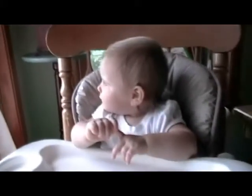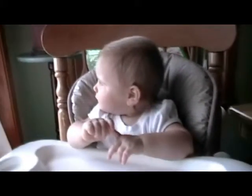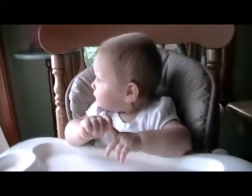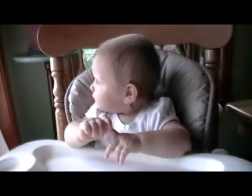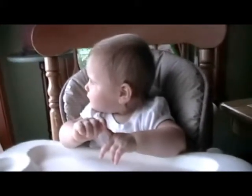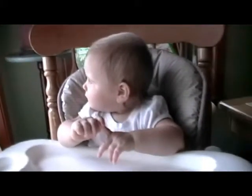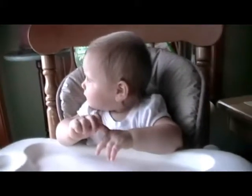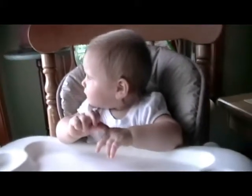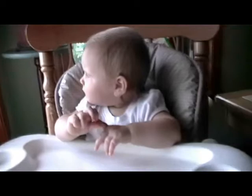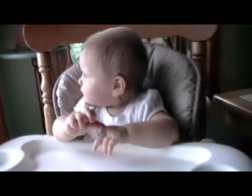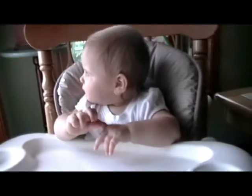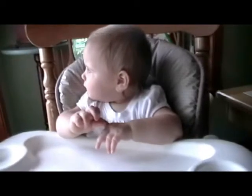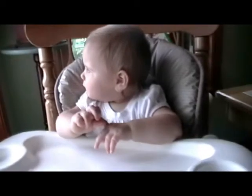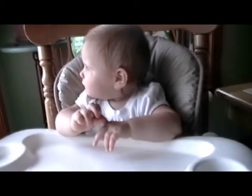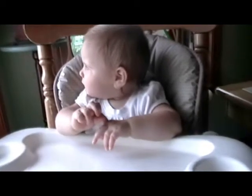What does a cat say?